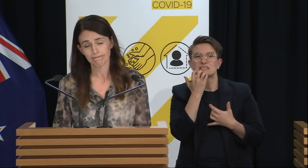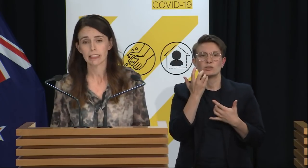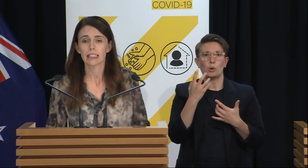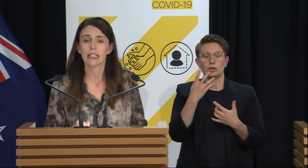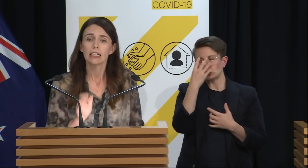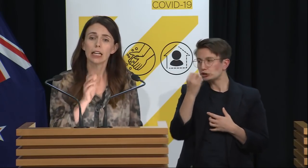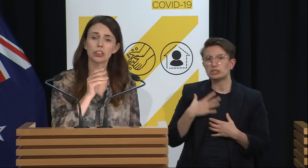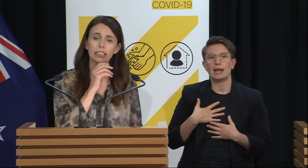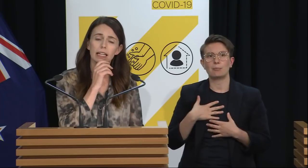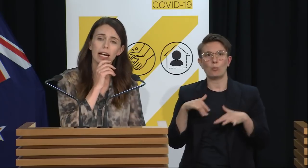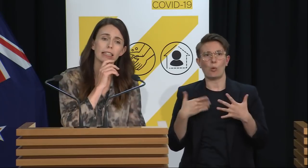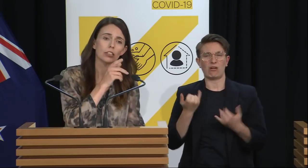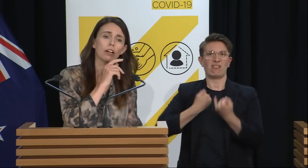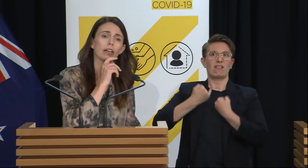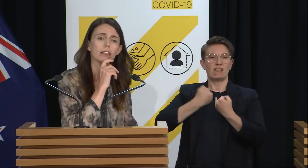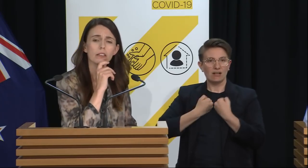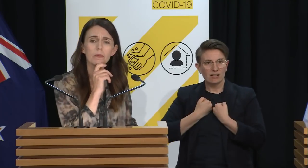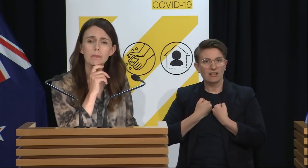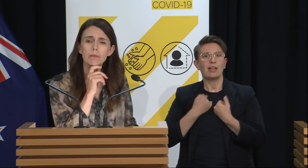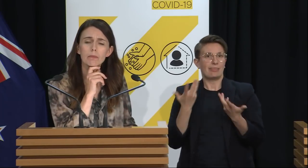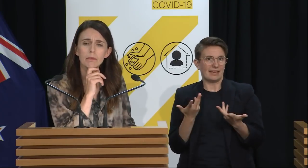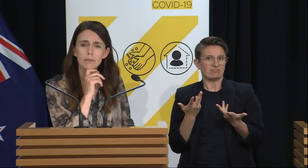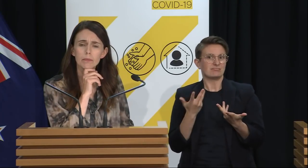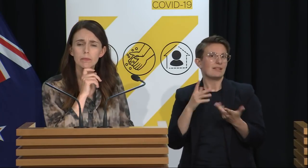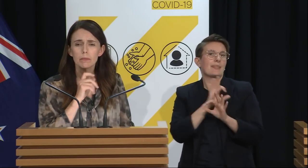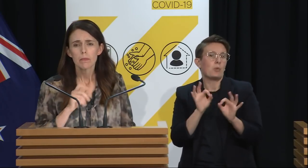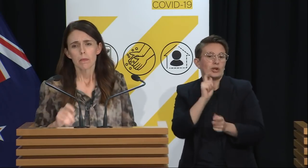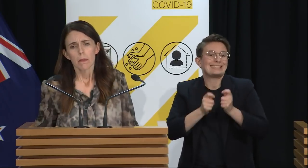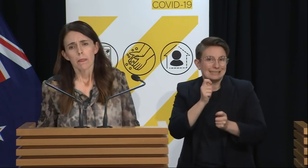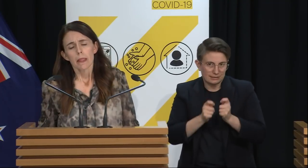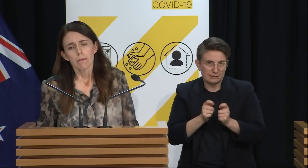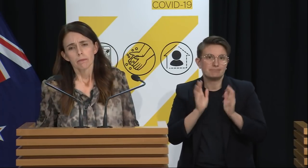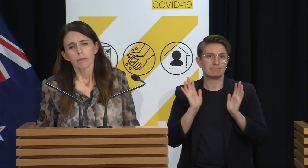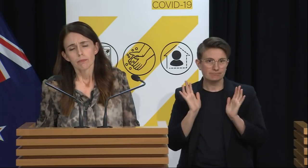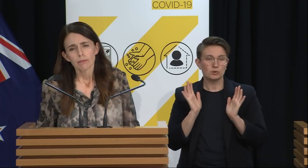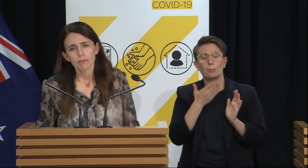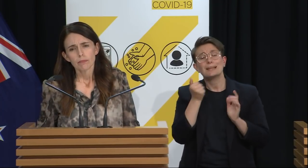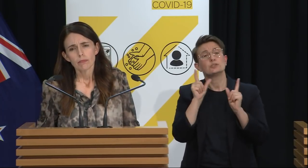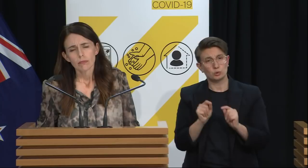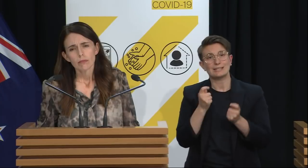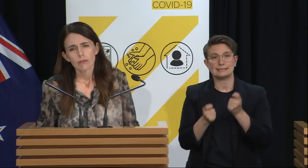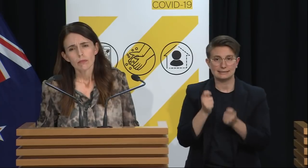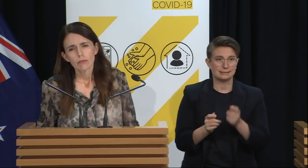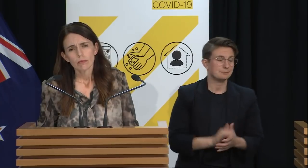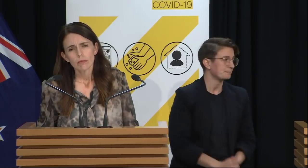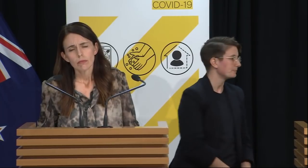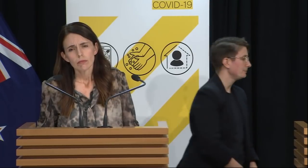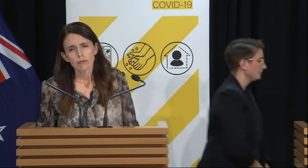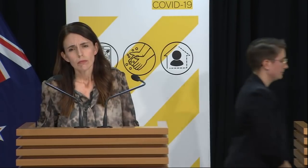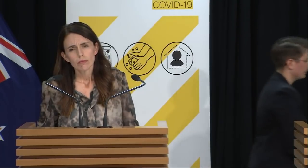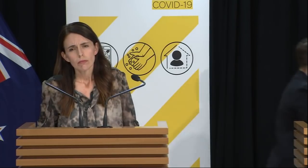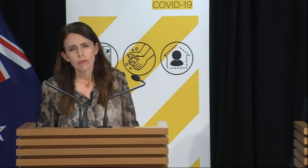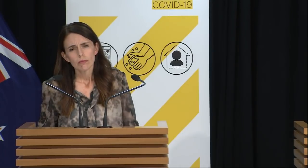won't. Jessica and then Tova. Is there any possibility that any of those tests that came back negative were